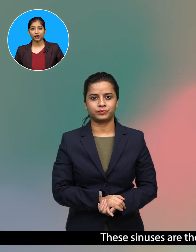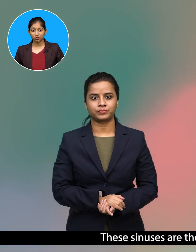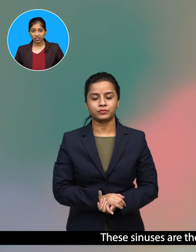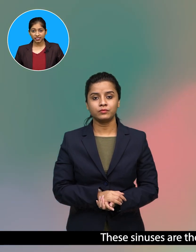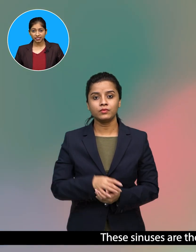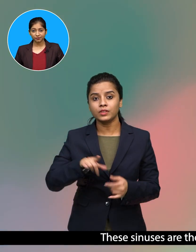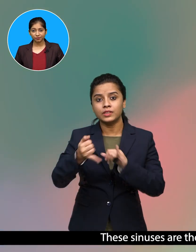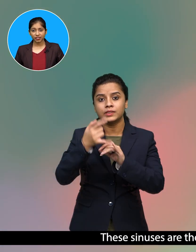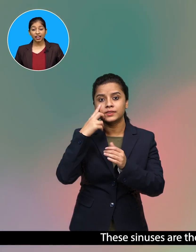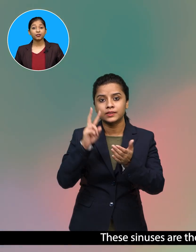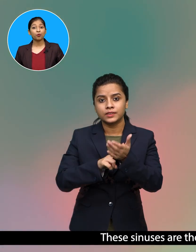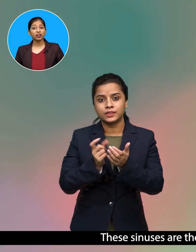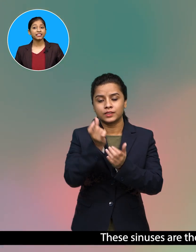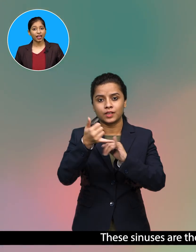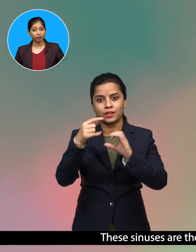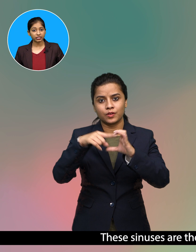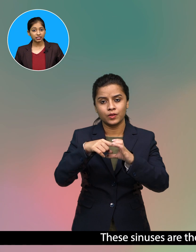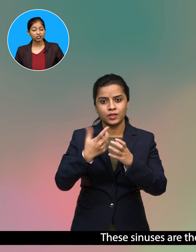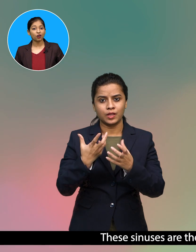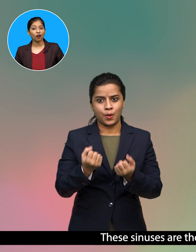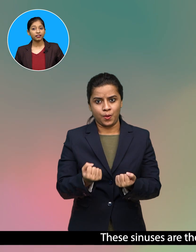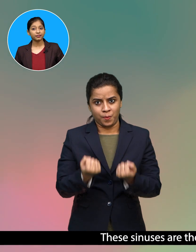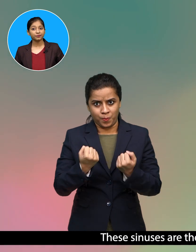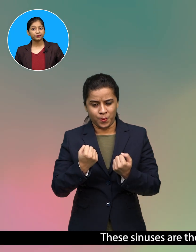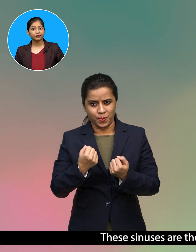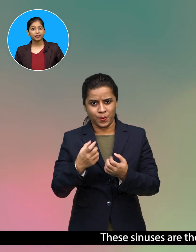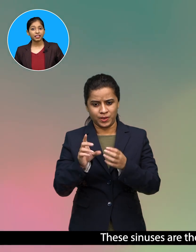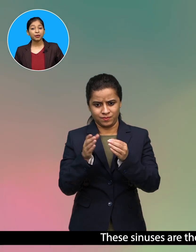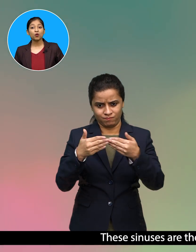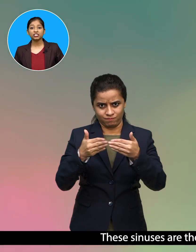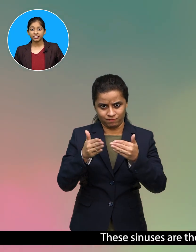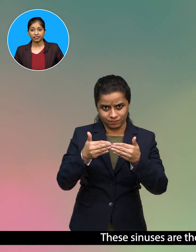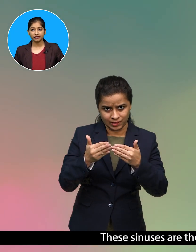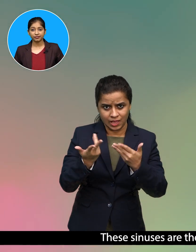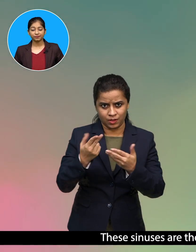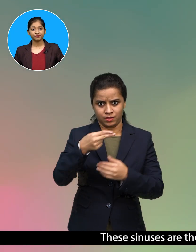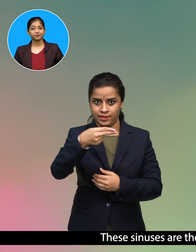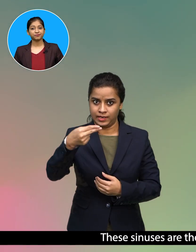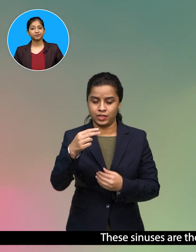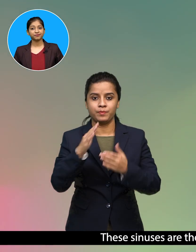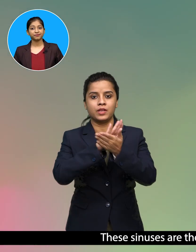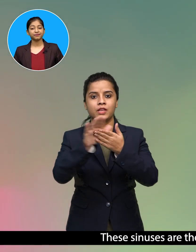These sinuses are the body cavities called hemocoel.